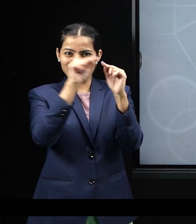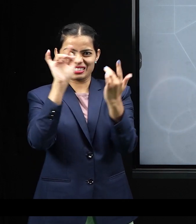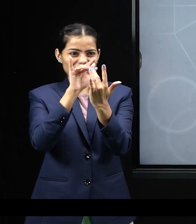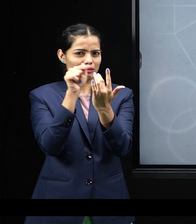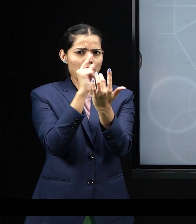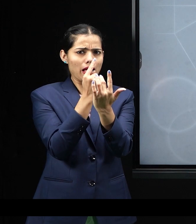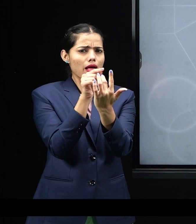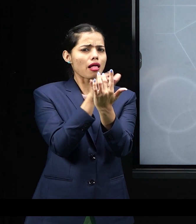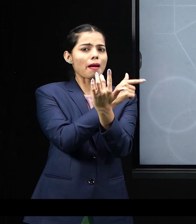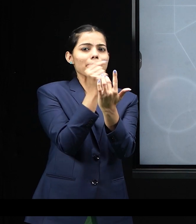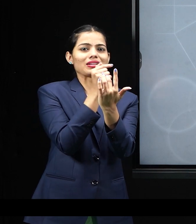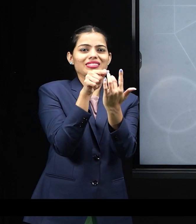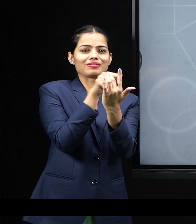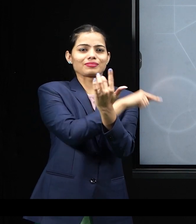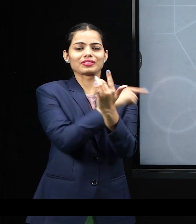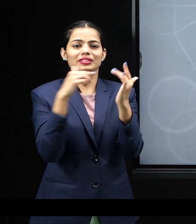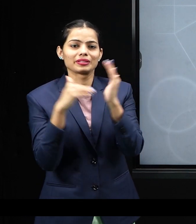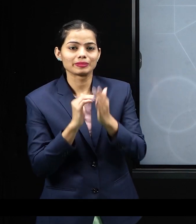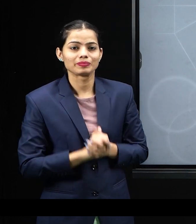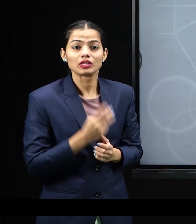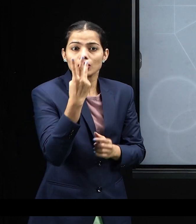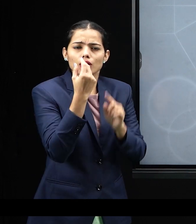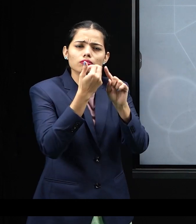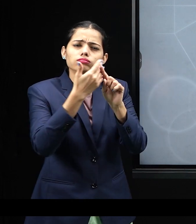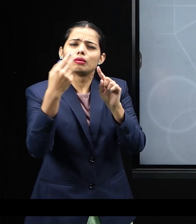2, minus 3 and so on.